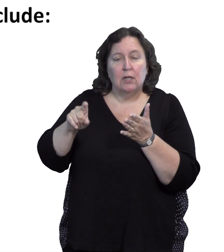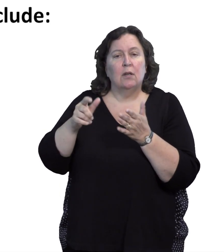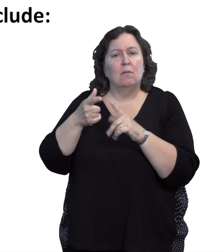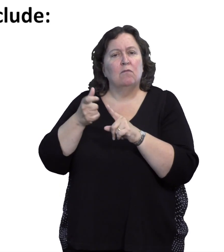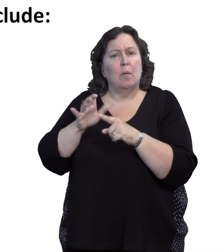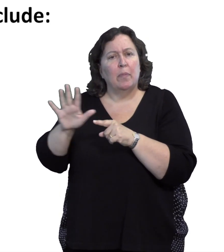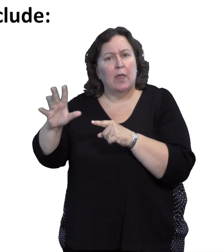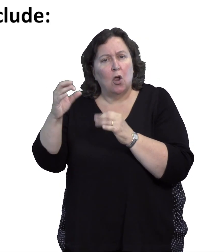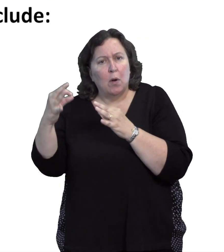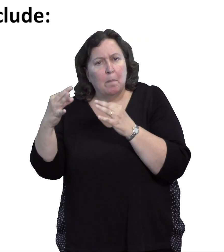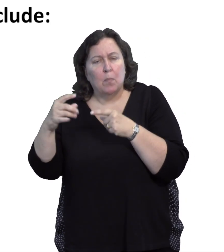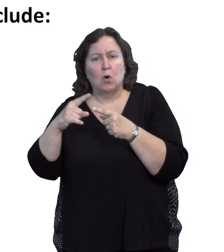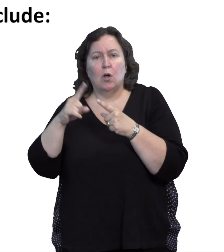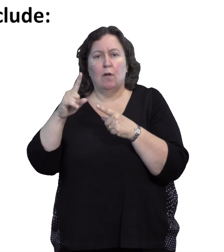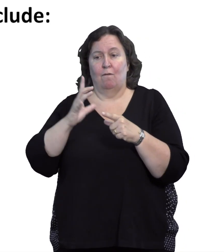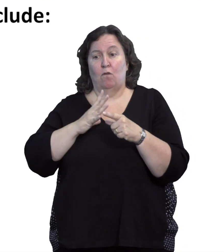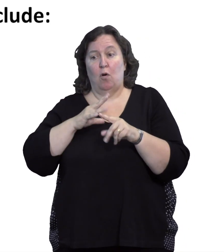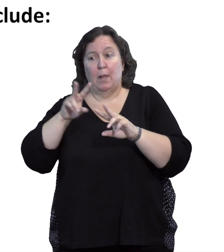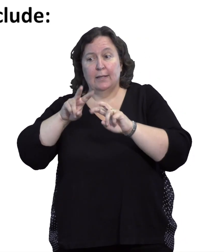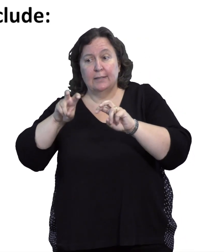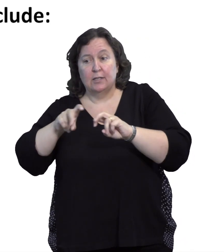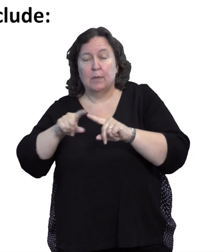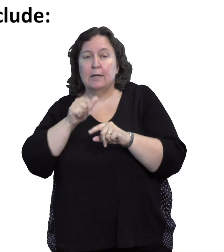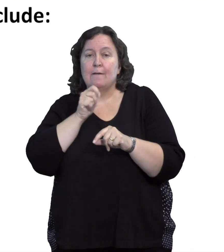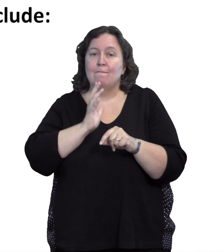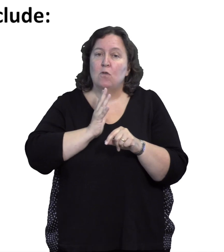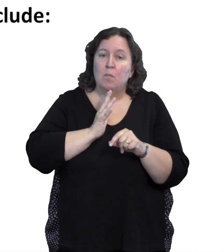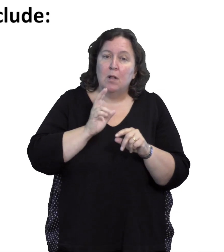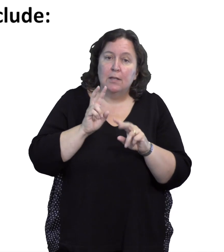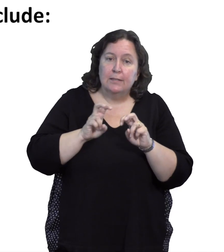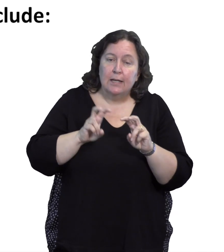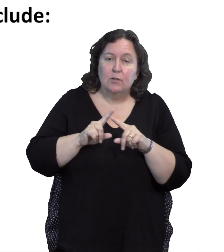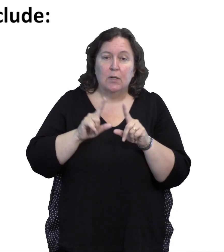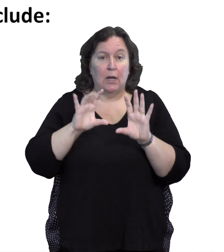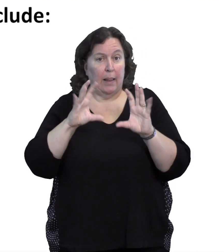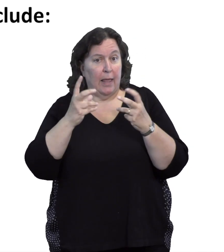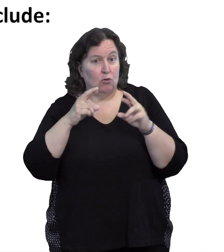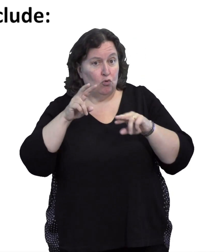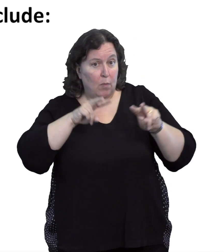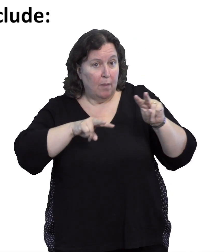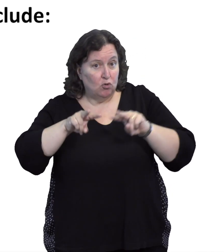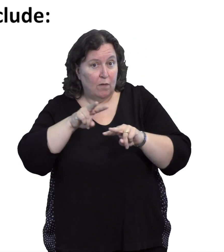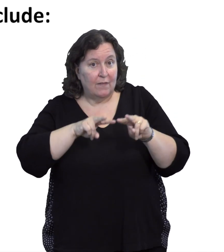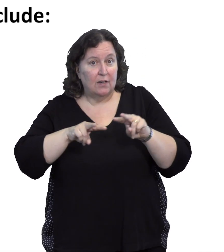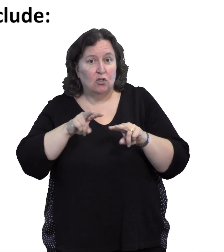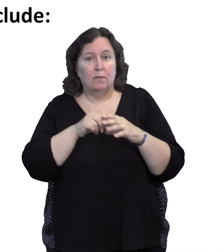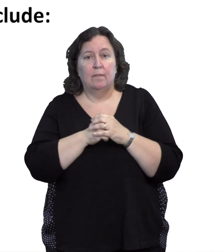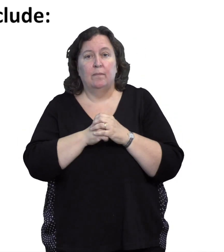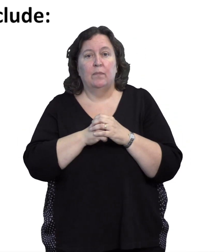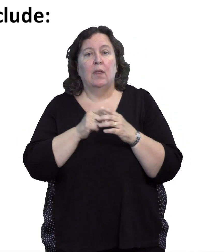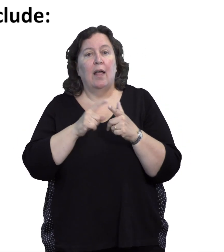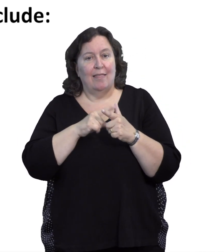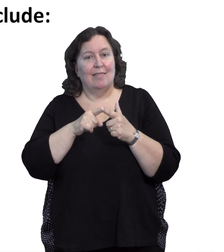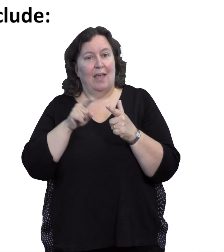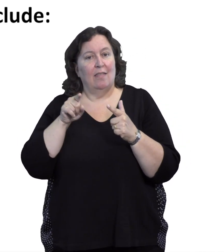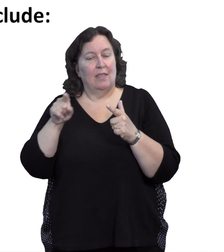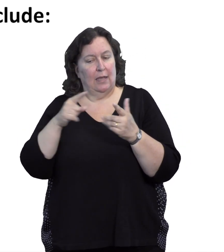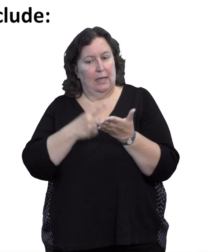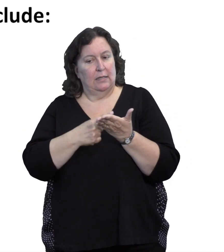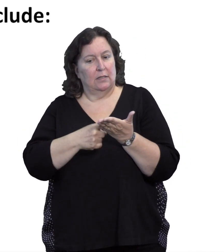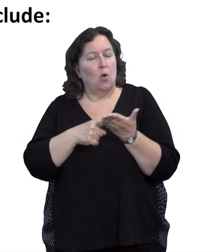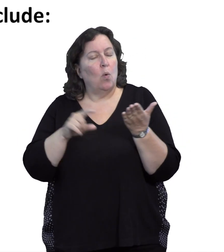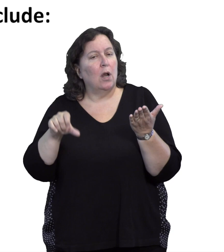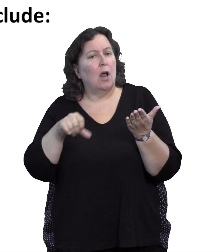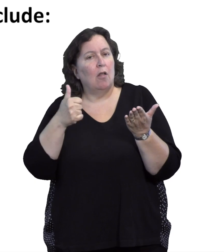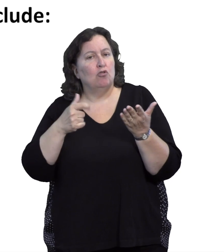observations, informal and formal assessments, as well as classroom performance, they can then discuss what additional services